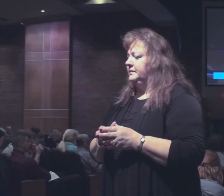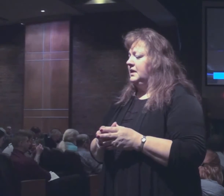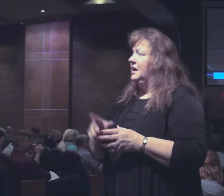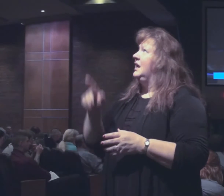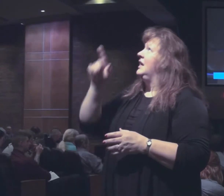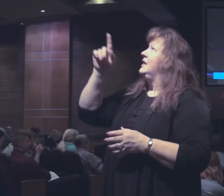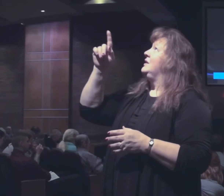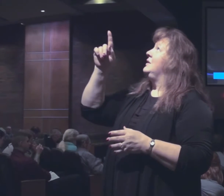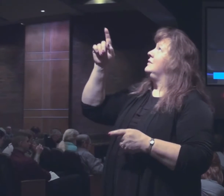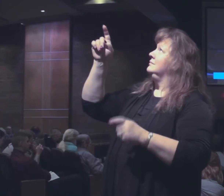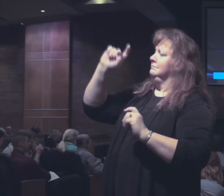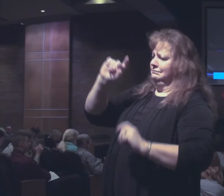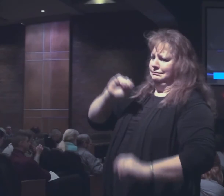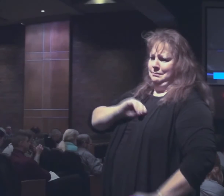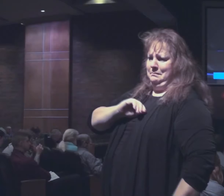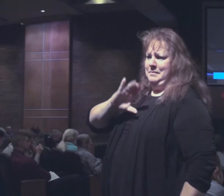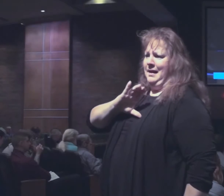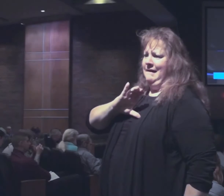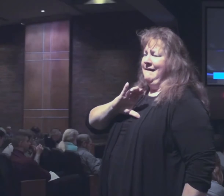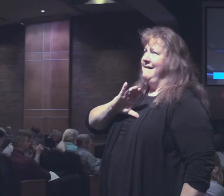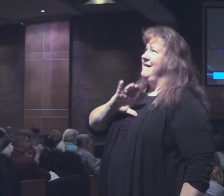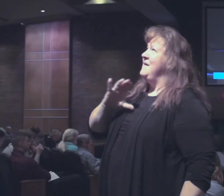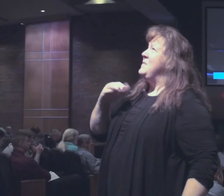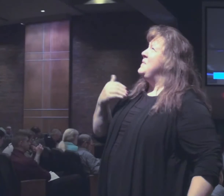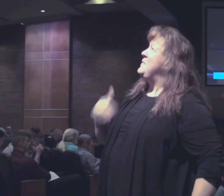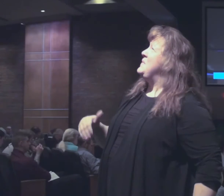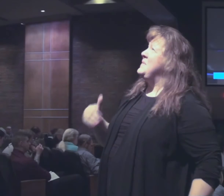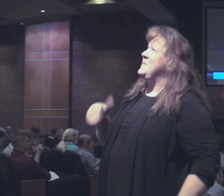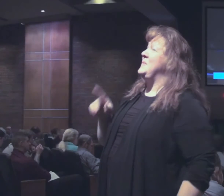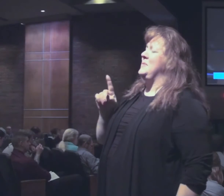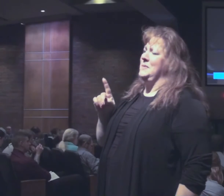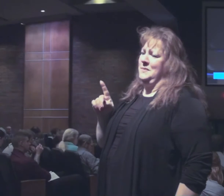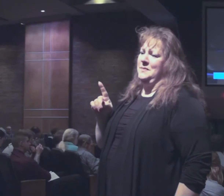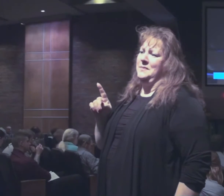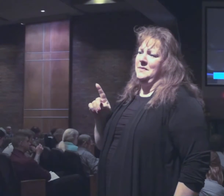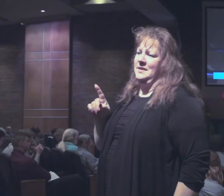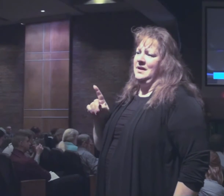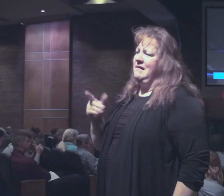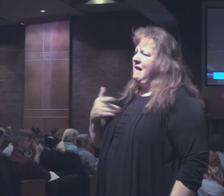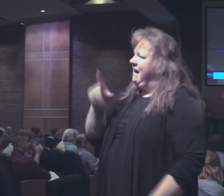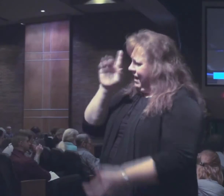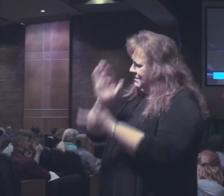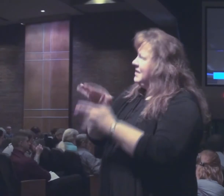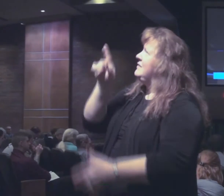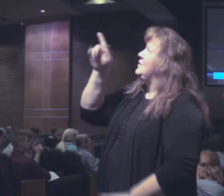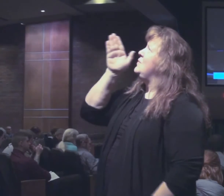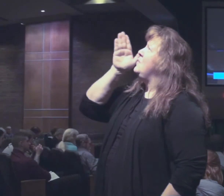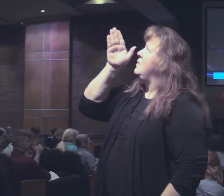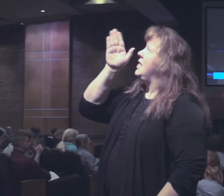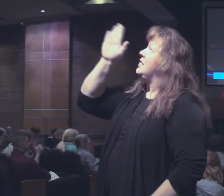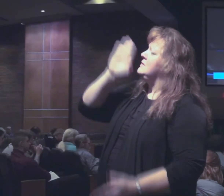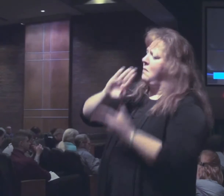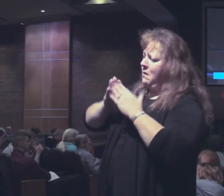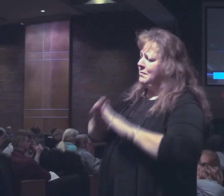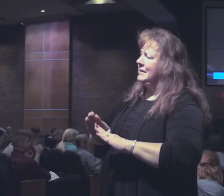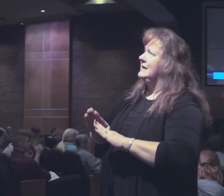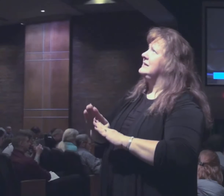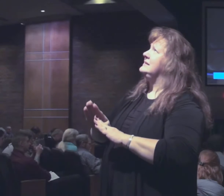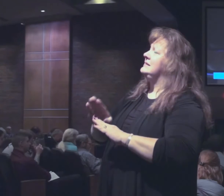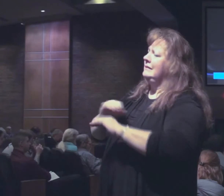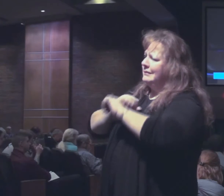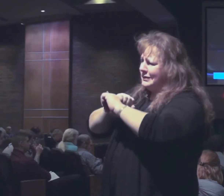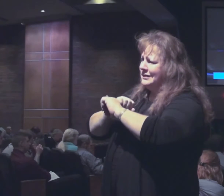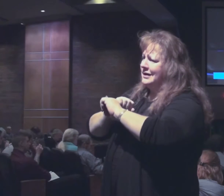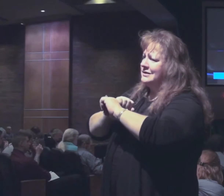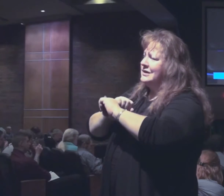You put gladness in my heart. I believe you will bring your peace, deliverance, and blessing